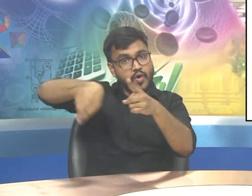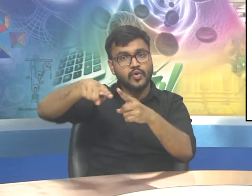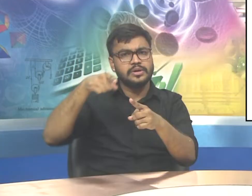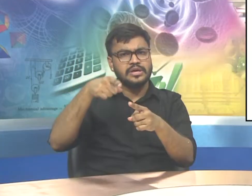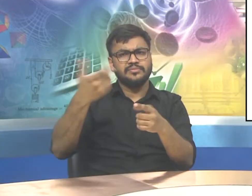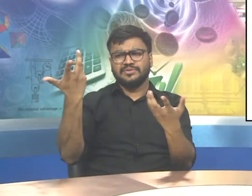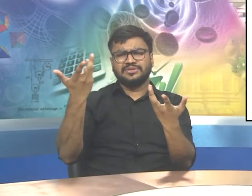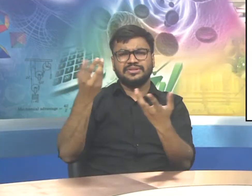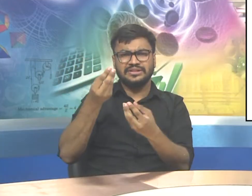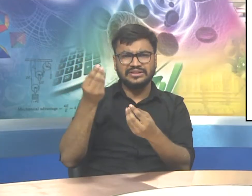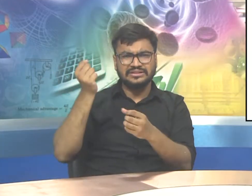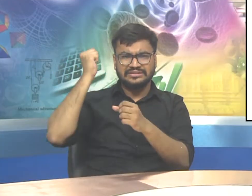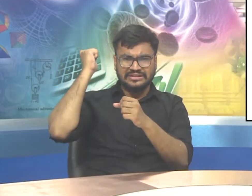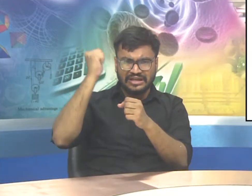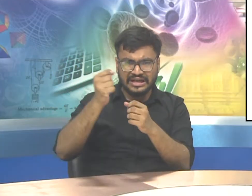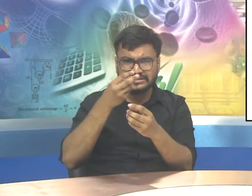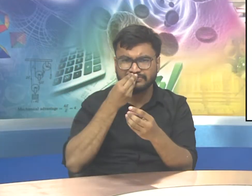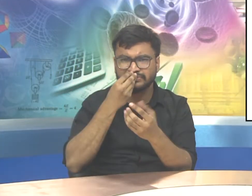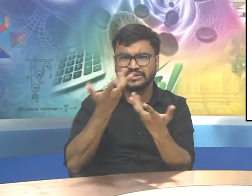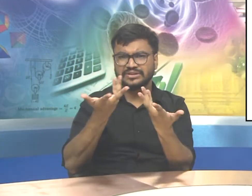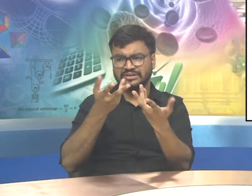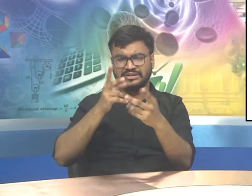Because they hunted large animals,